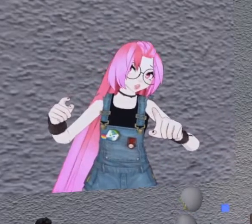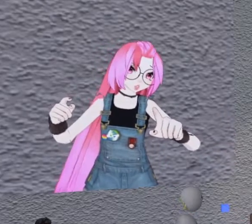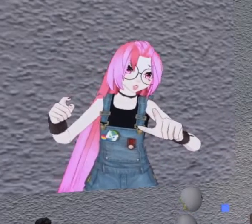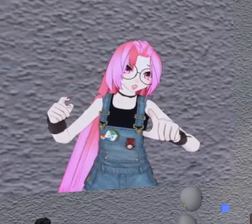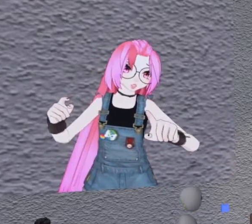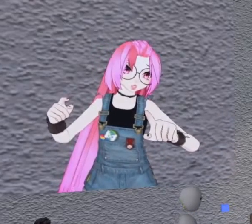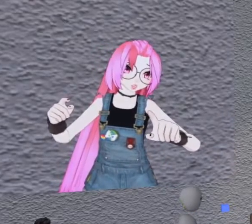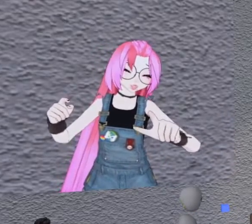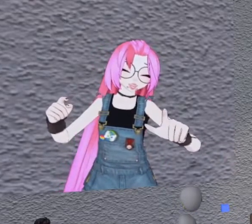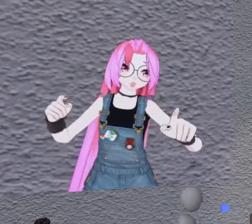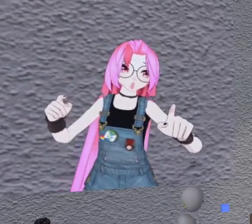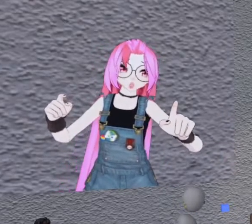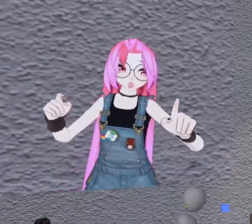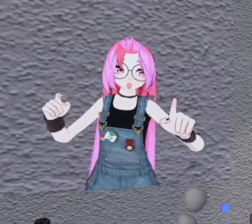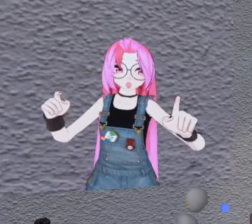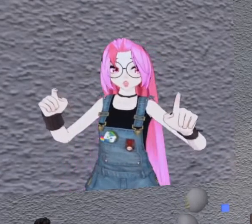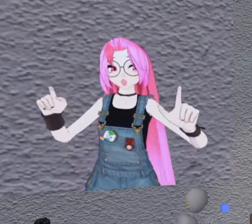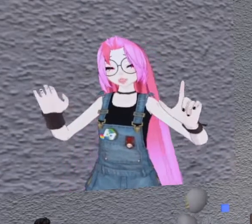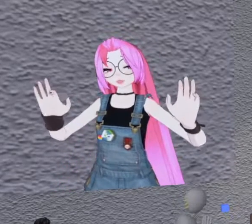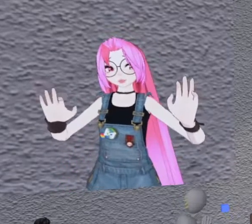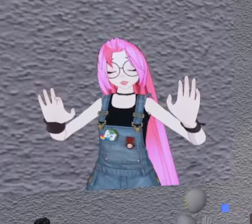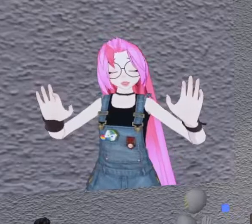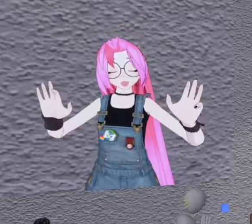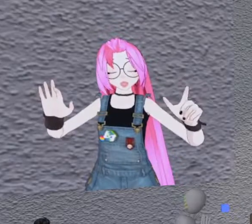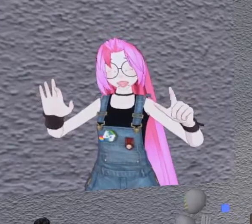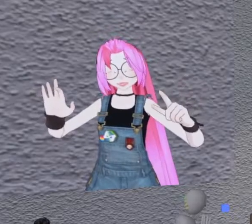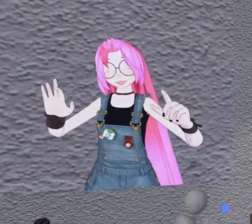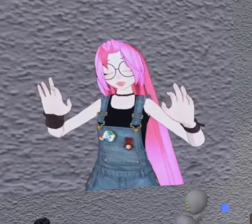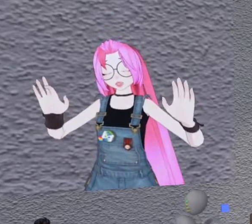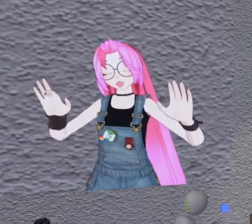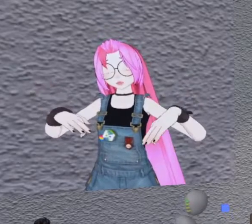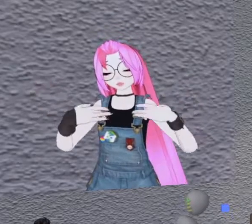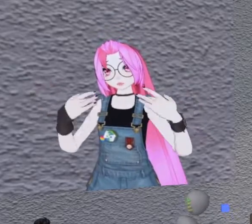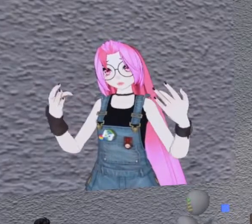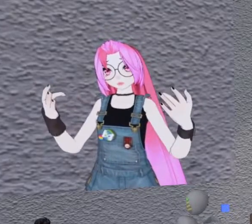first. You can go after Shaw.